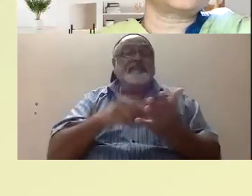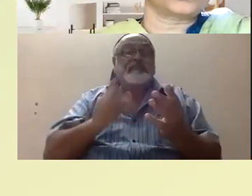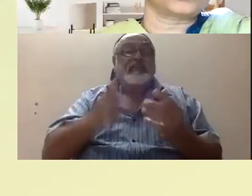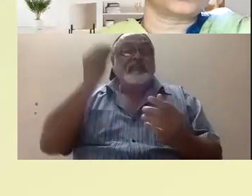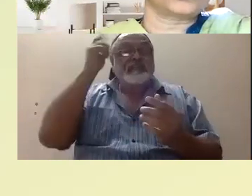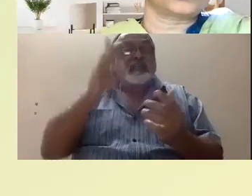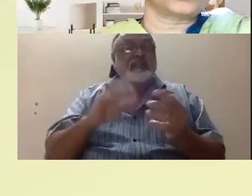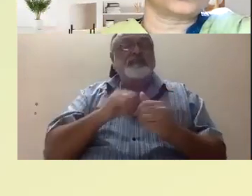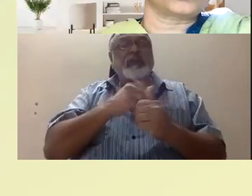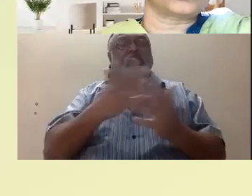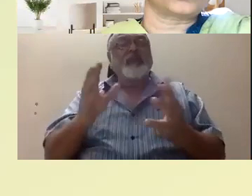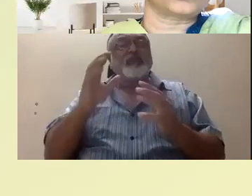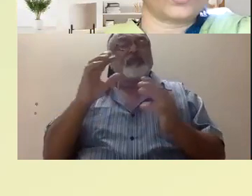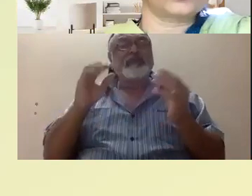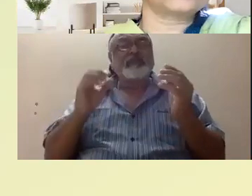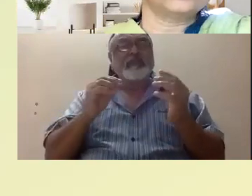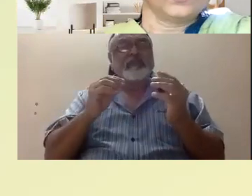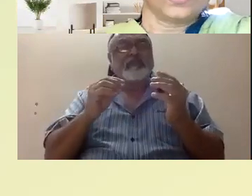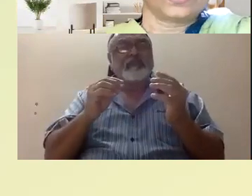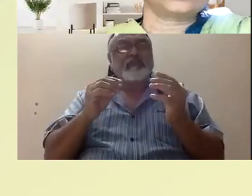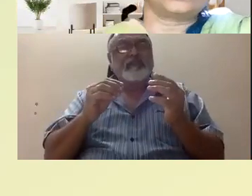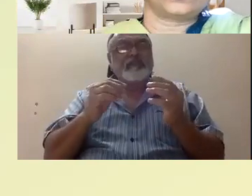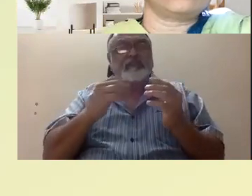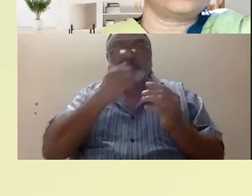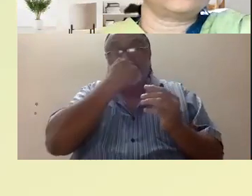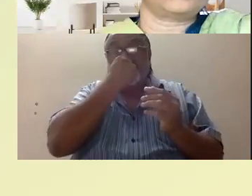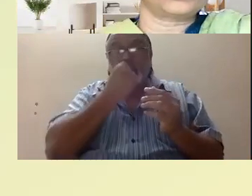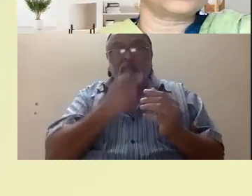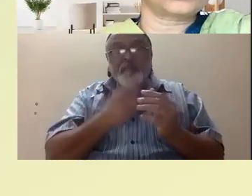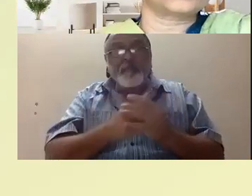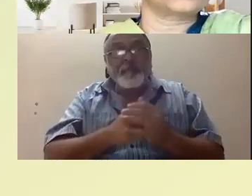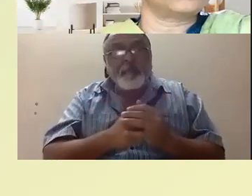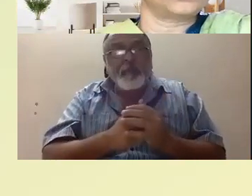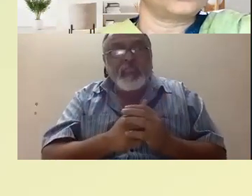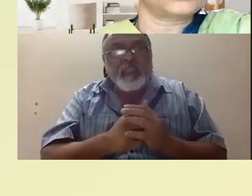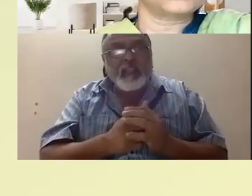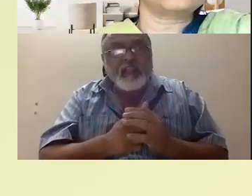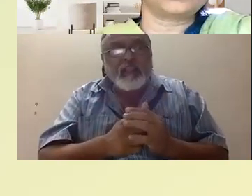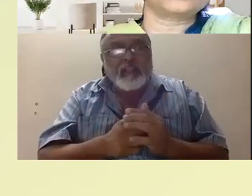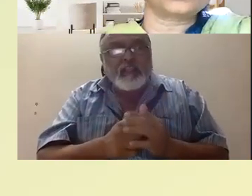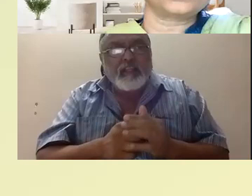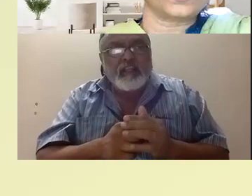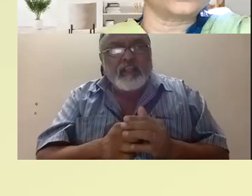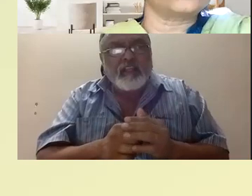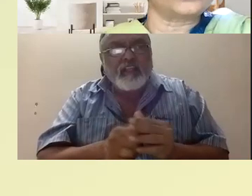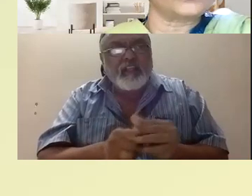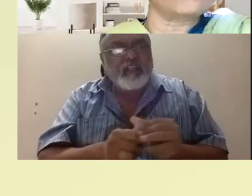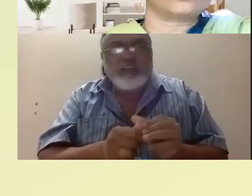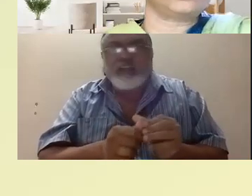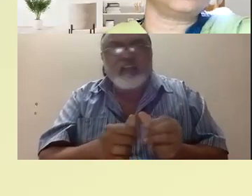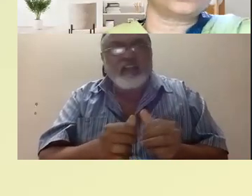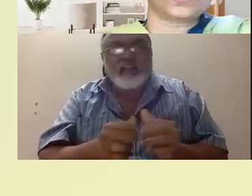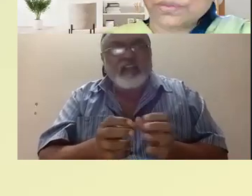wants to take up this area of work as their livelihood project. Similarly, business mentoring,